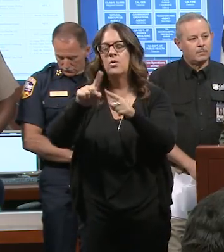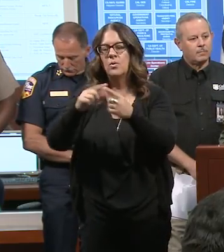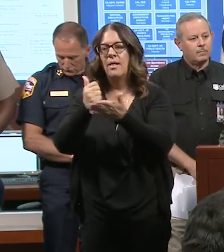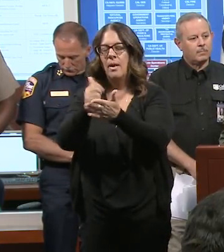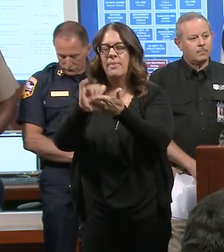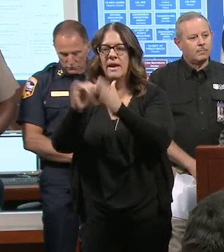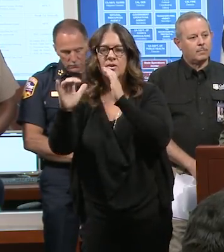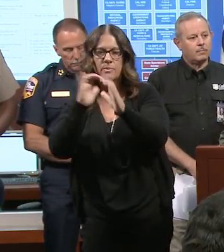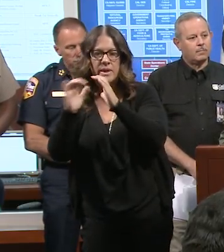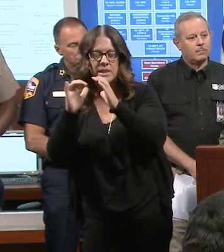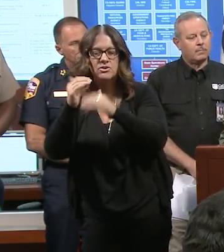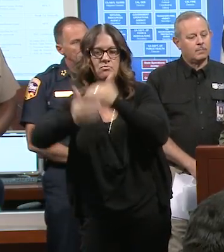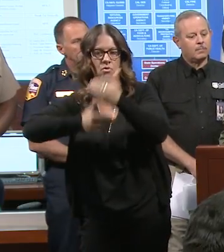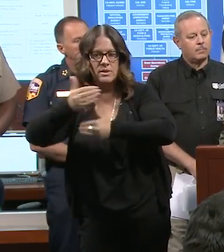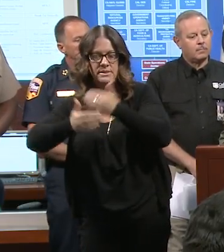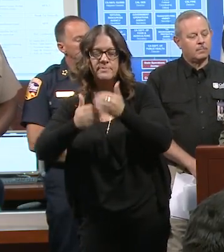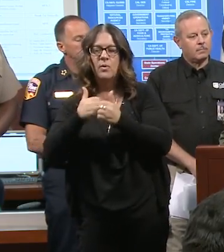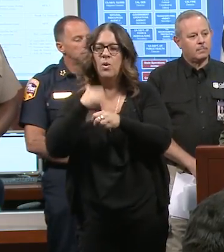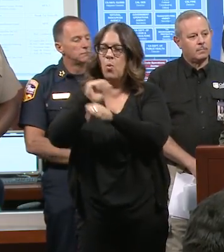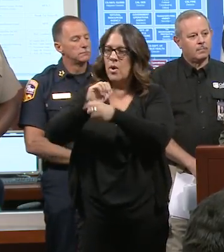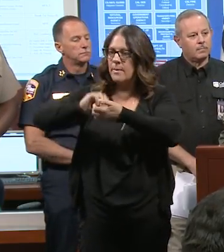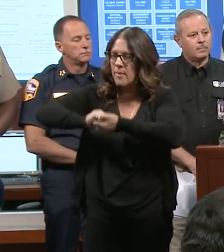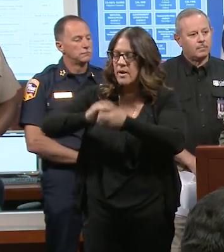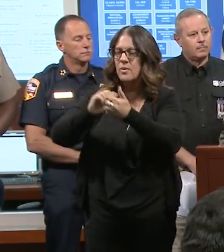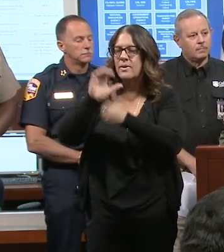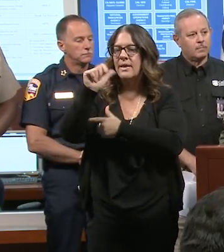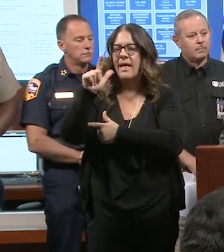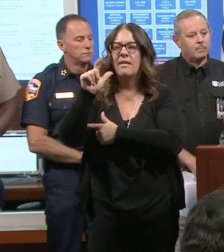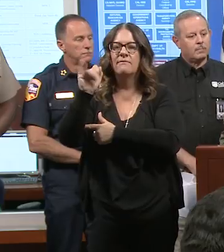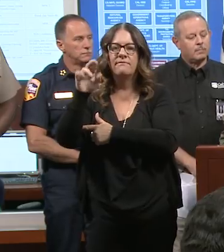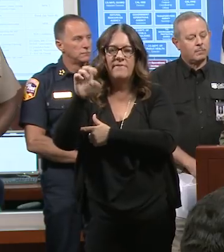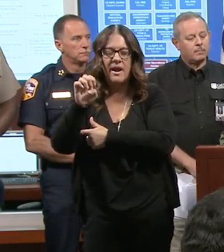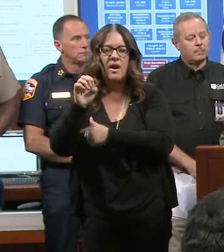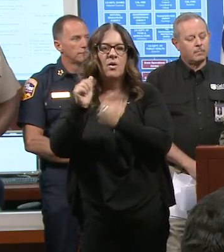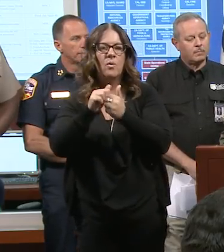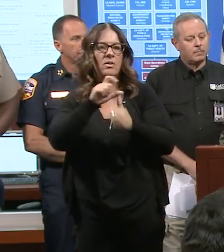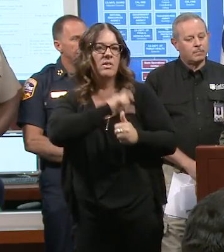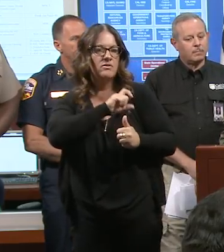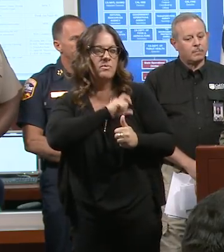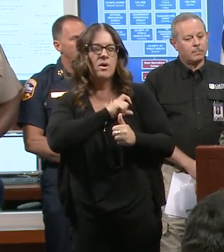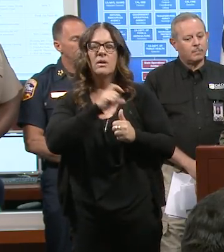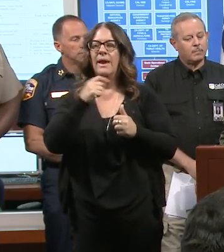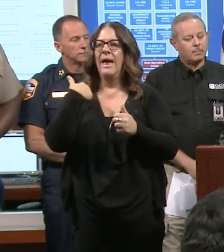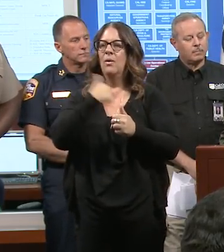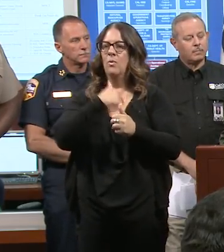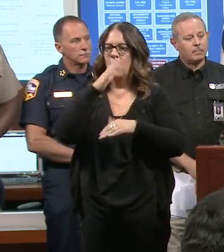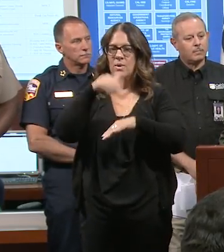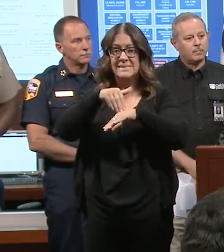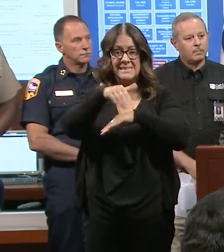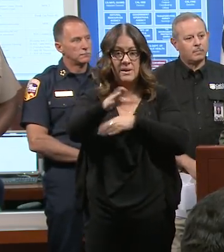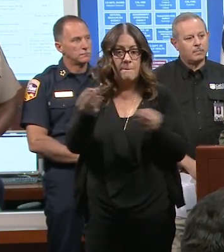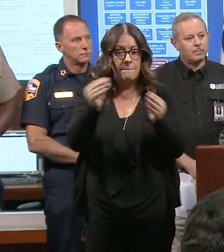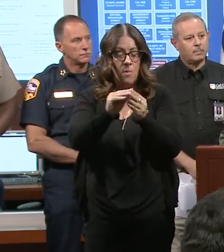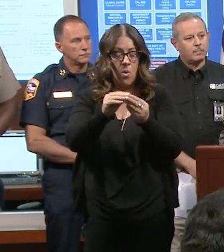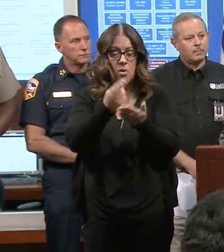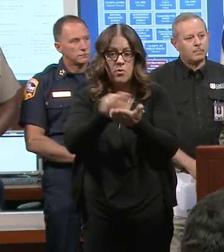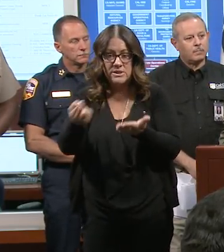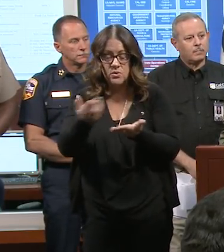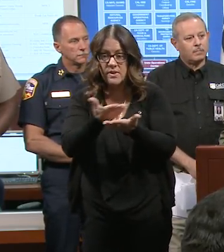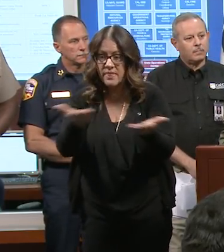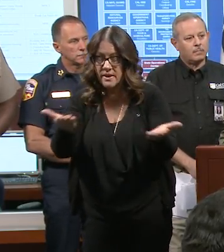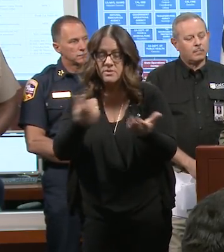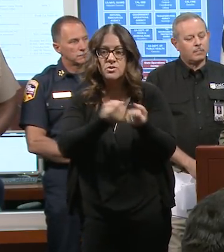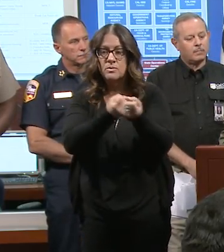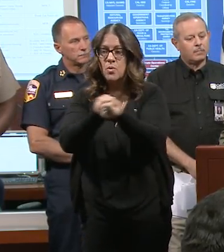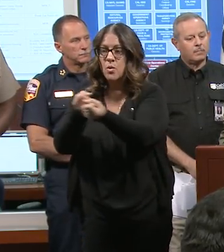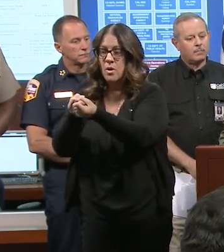closely with CAL FIRE and the sheriffs in all of the affected counties, and we're prepared to deploy more resources from either the National Guard of California, the surrounding